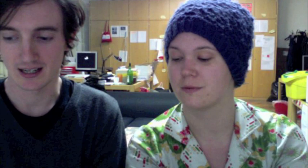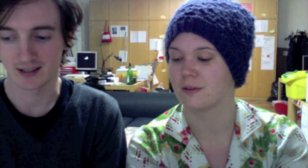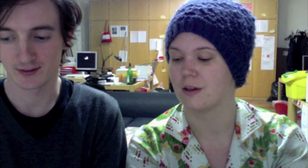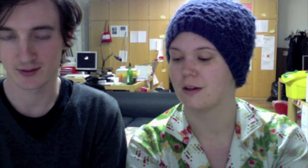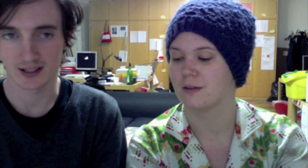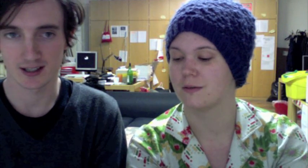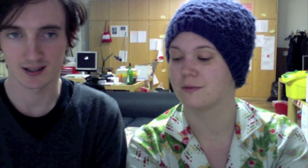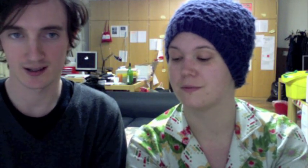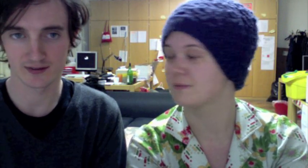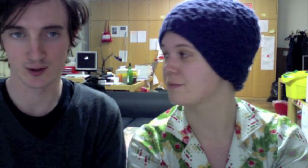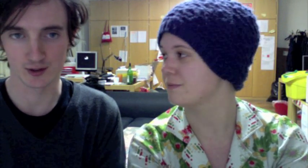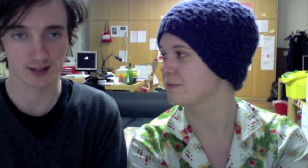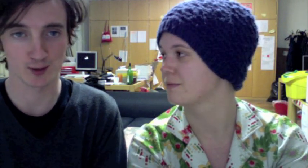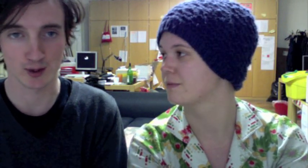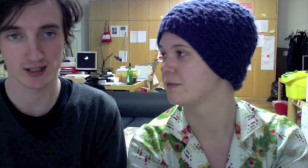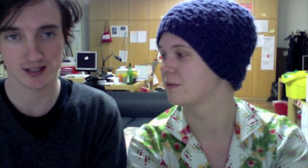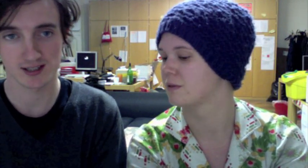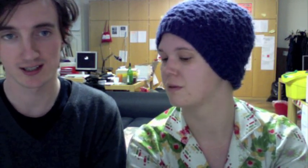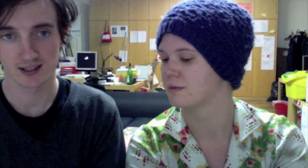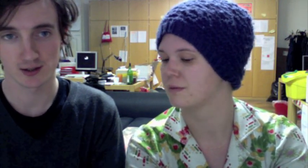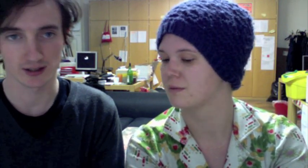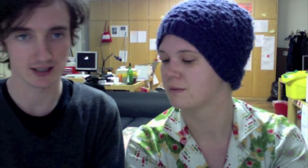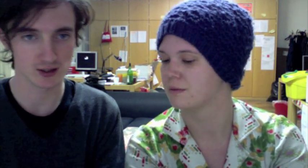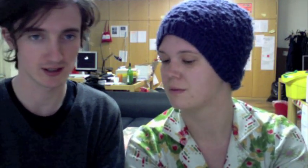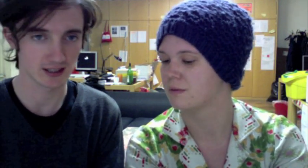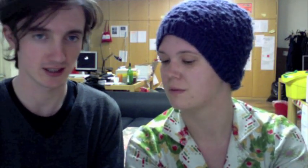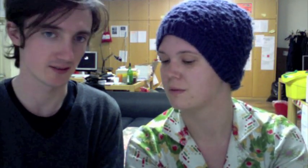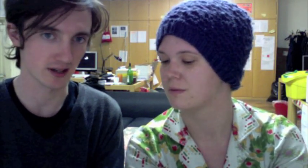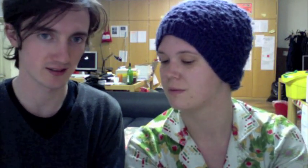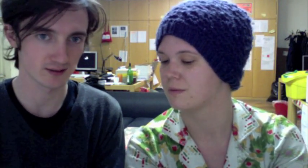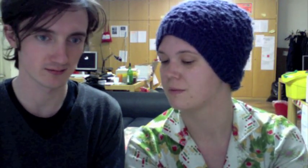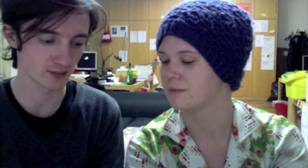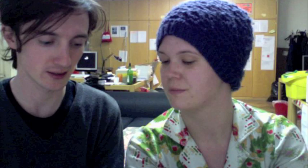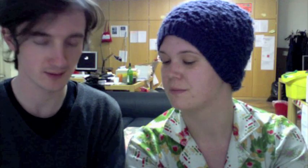And for technical points during a discussion, like the microphone breaks or something,